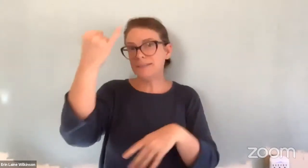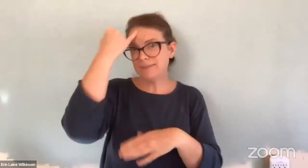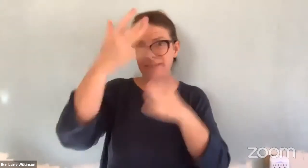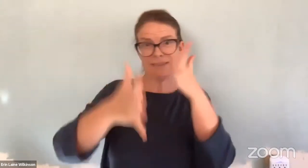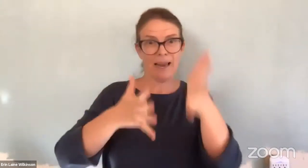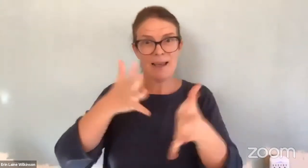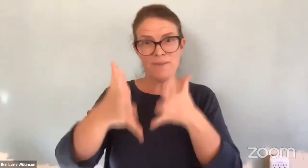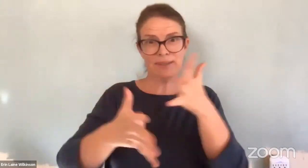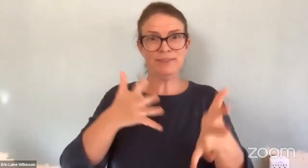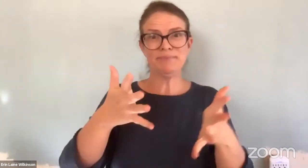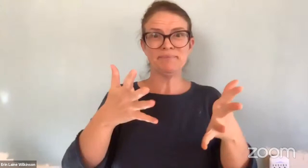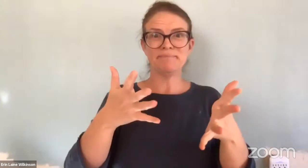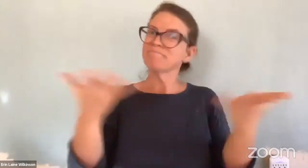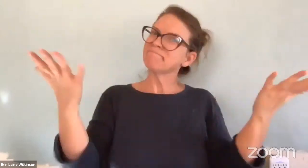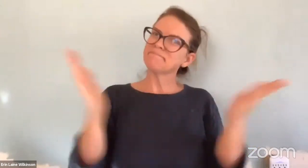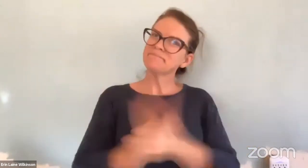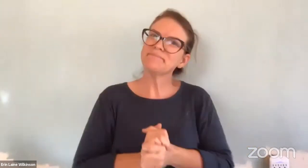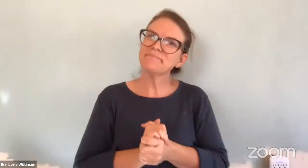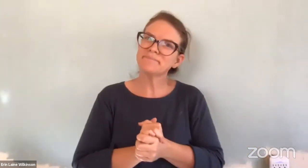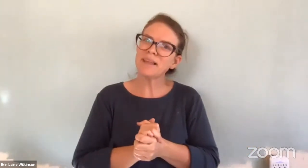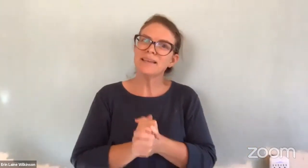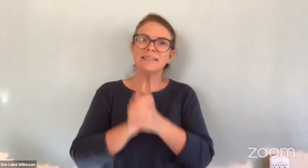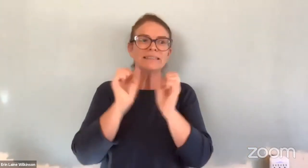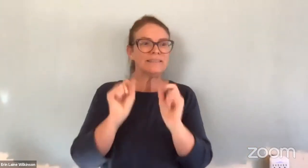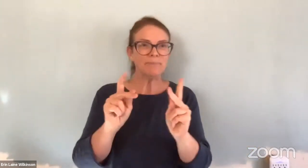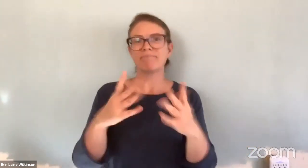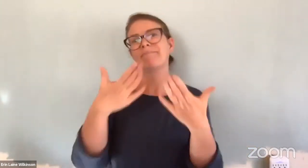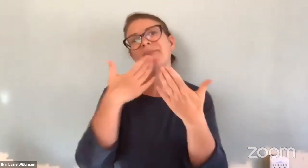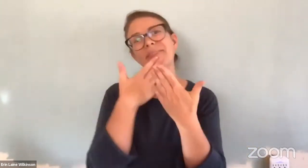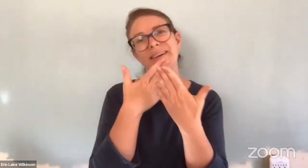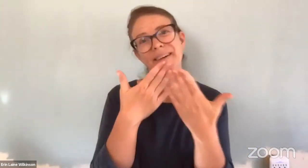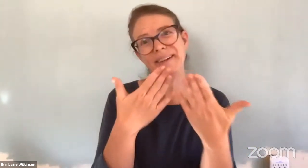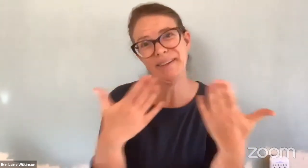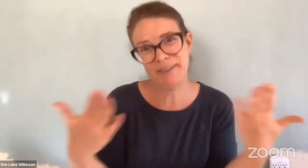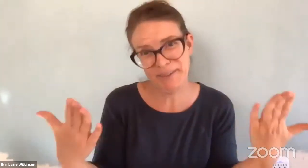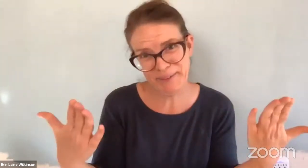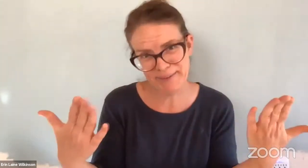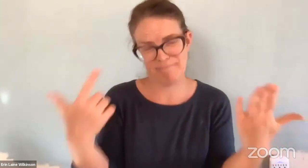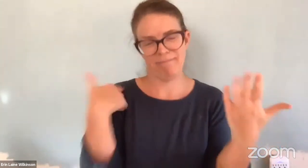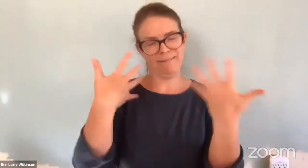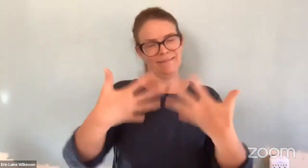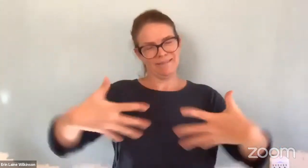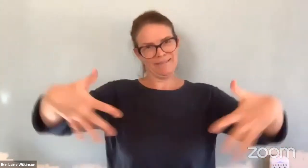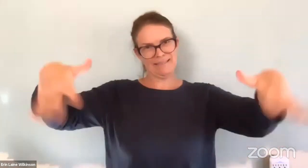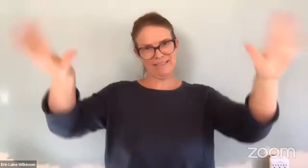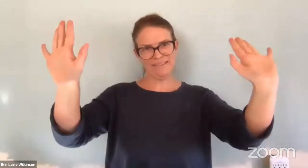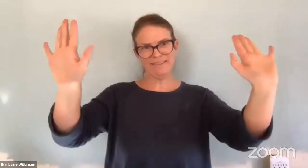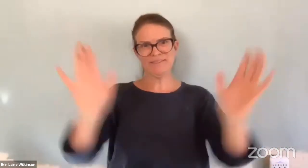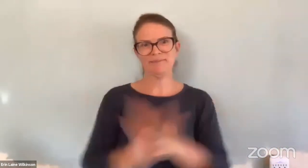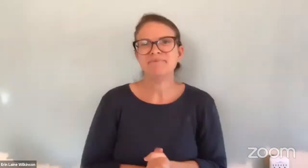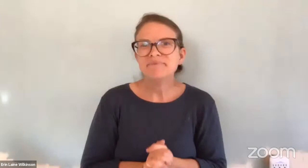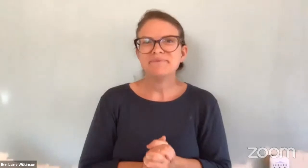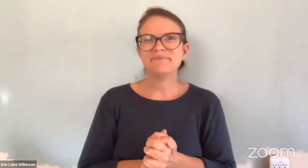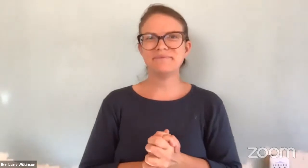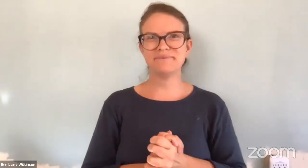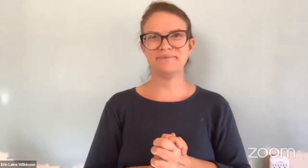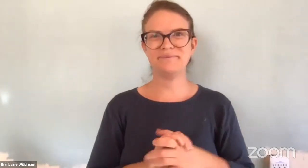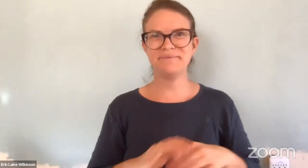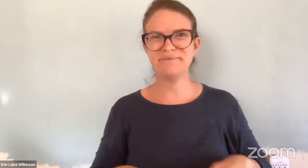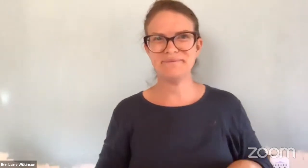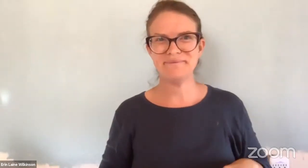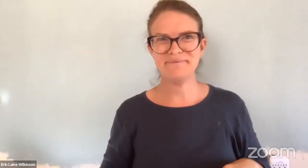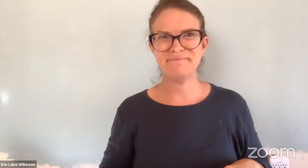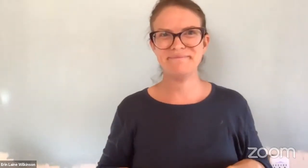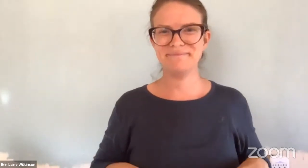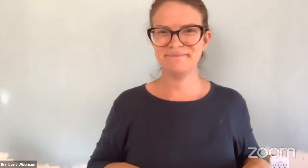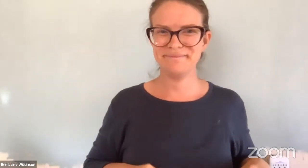can look at the two, compare them, and get a better understanding of just sign languages in general. And with that, I would like to thank everyone who's